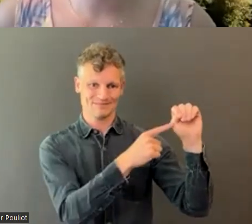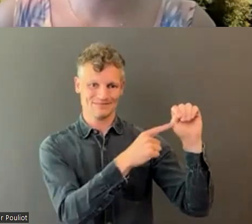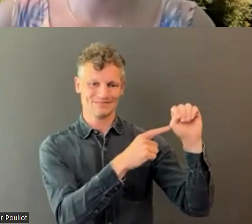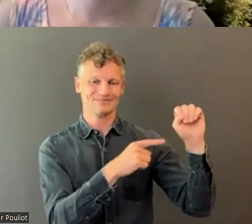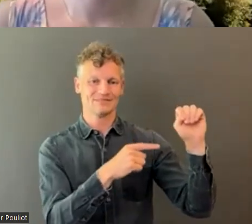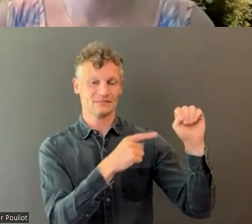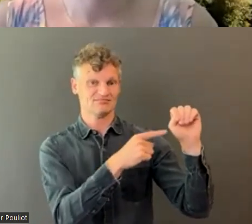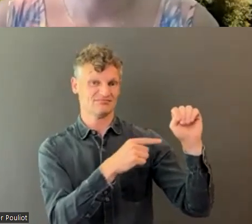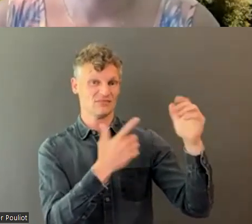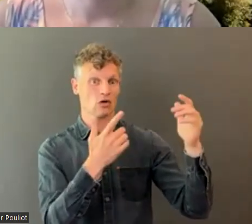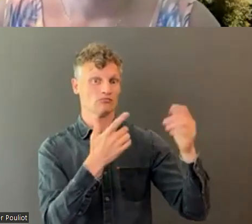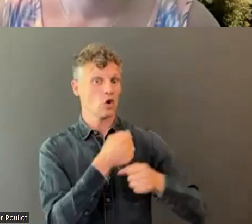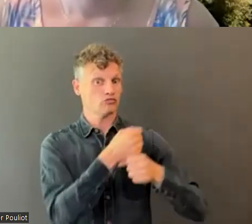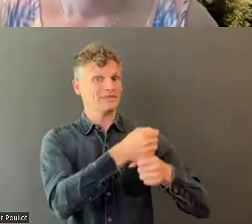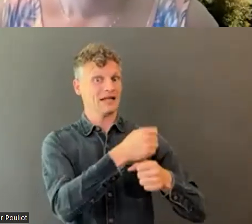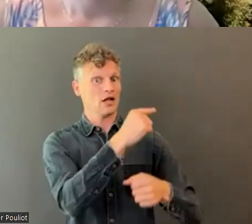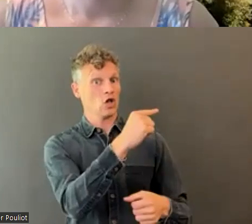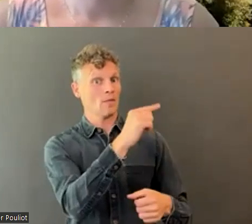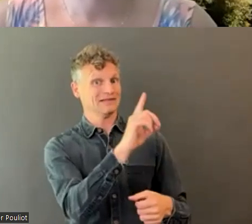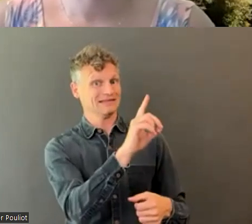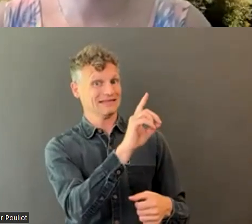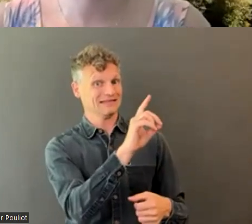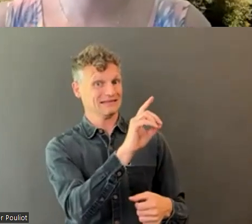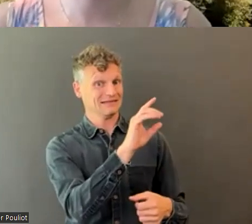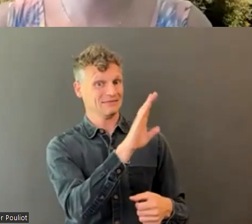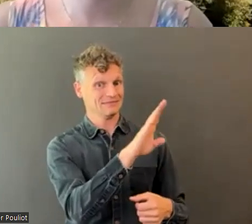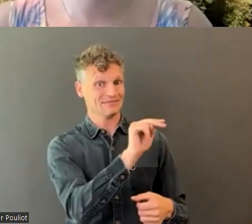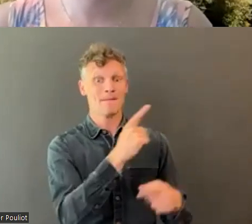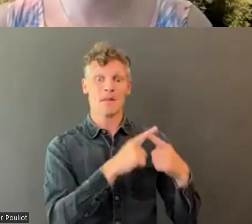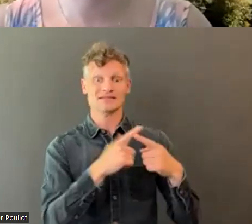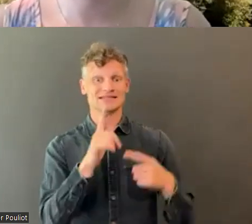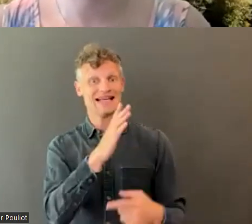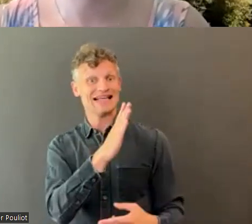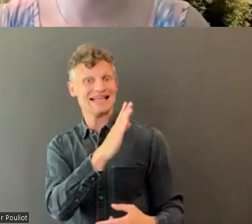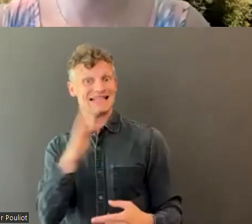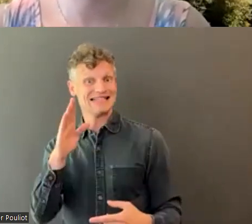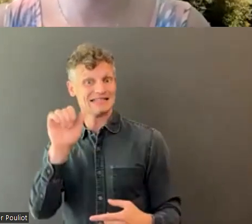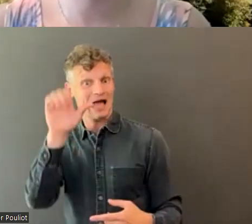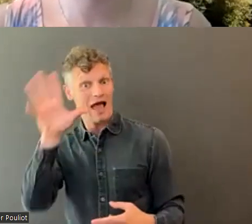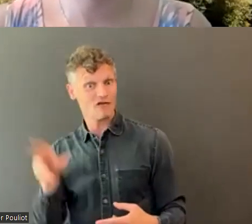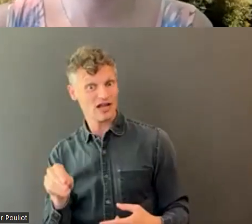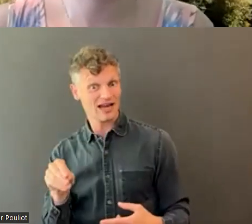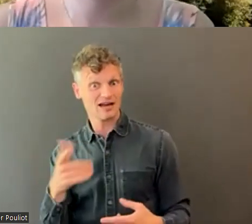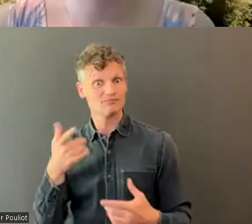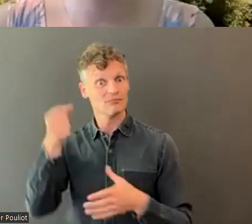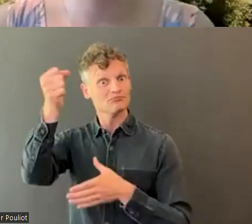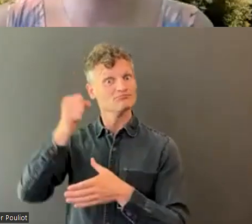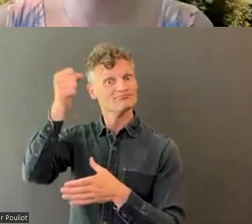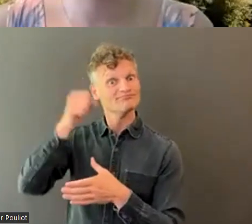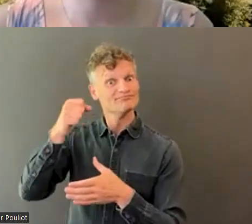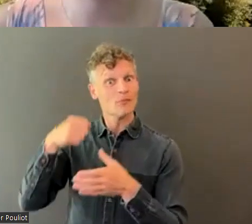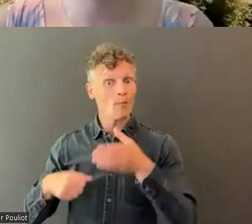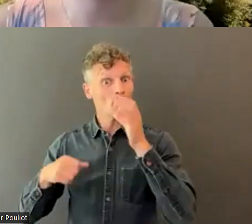and Andy, but also East African breweries. Both of them realize how important that topic is. And it's great to